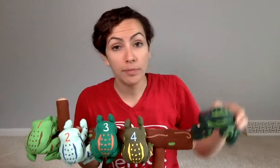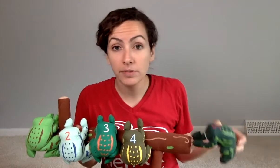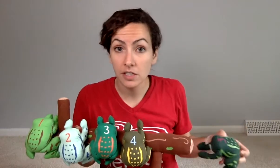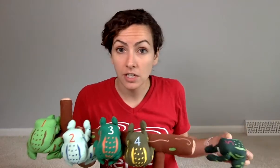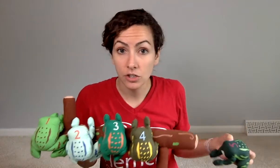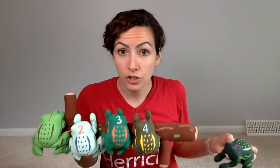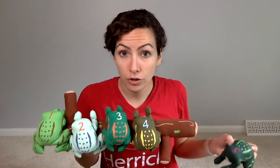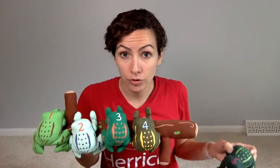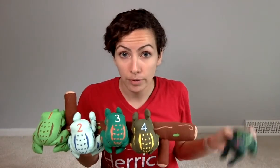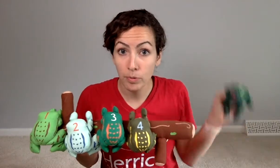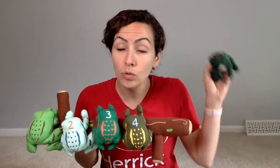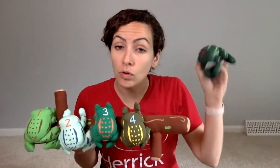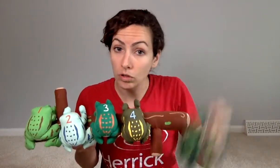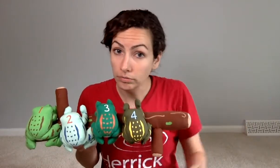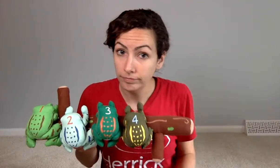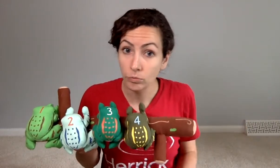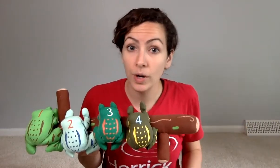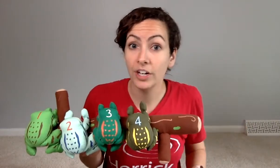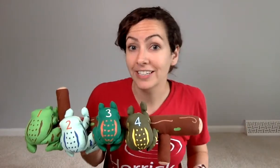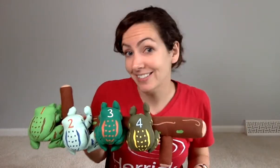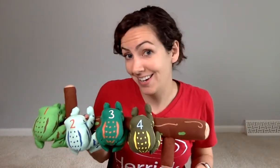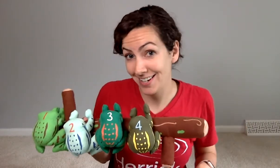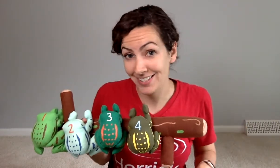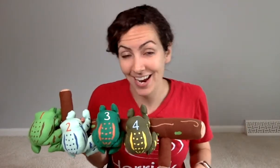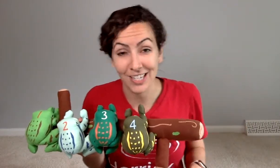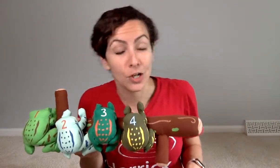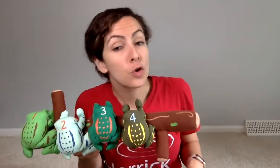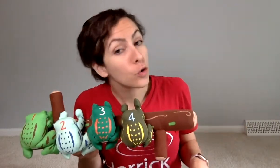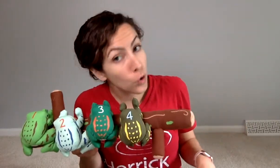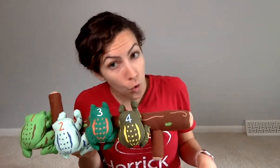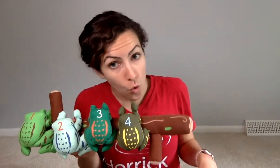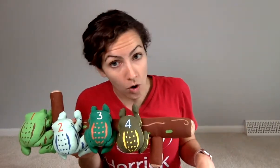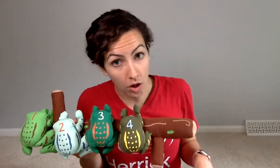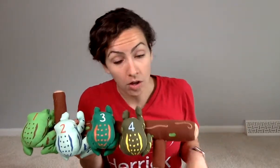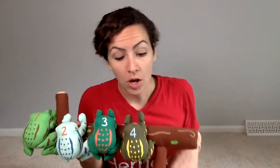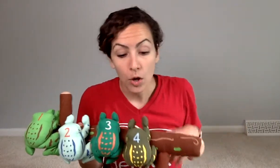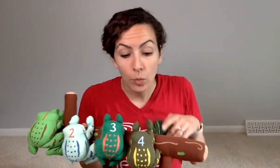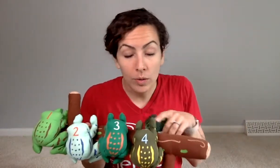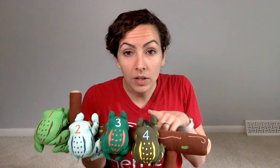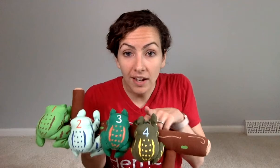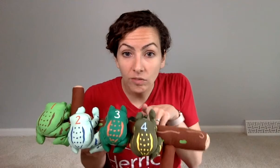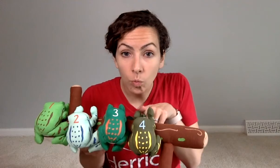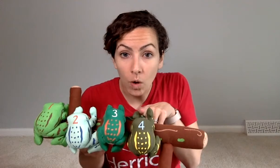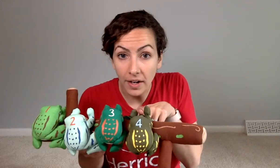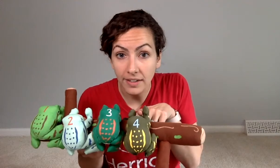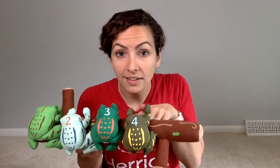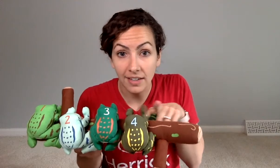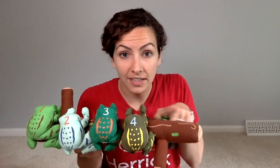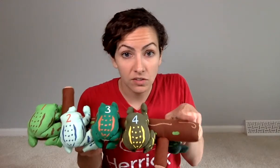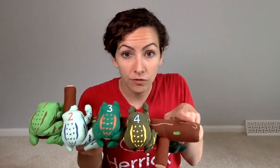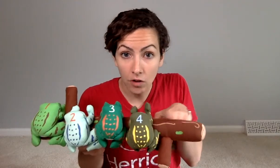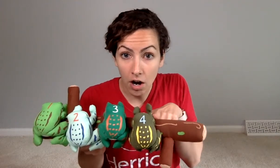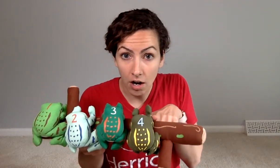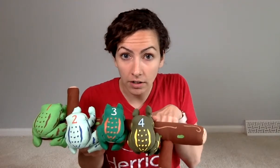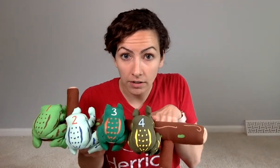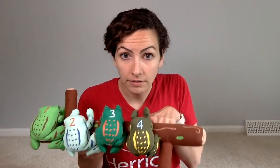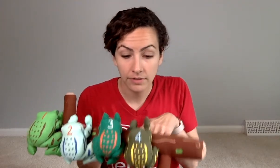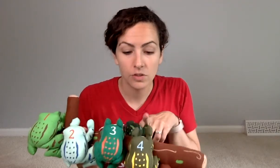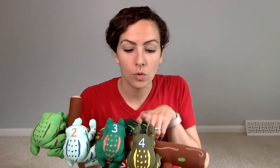jumps into the pool where it is nice and cool, we will have one less frog. So we